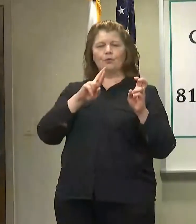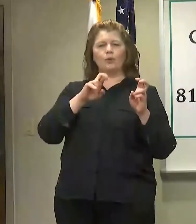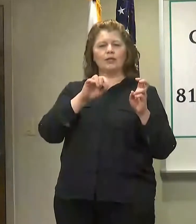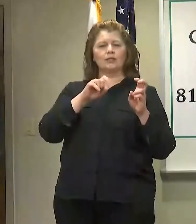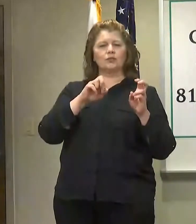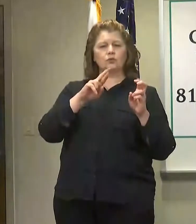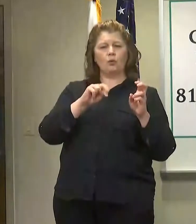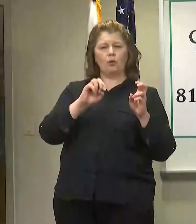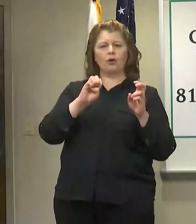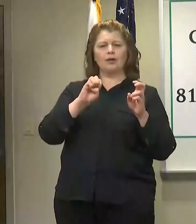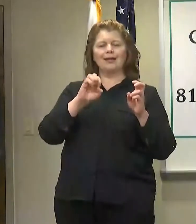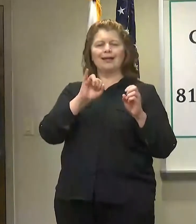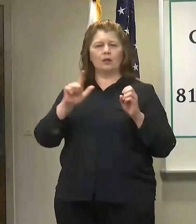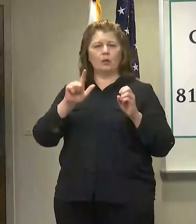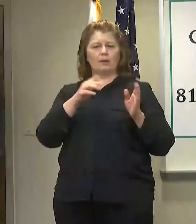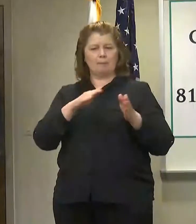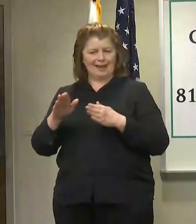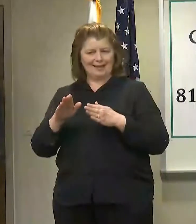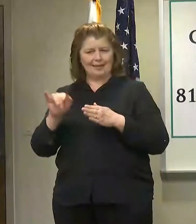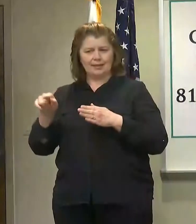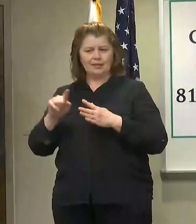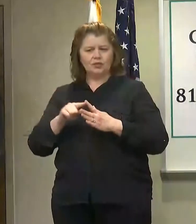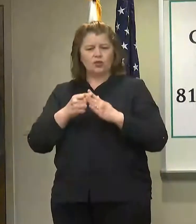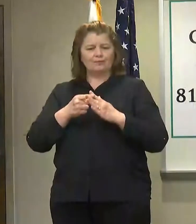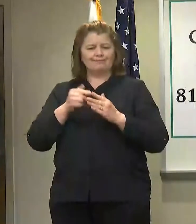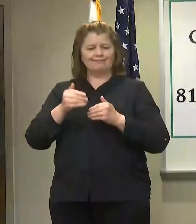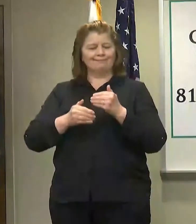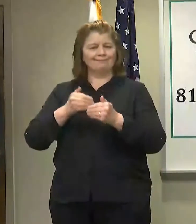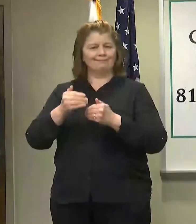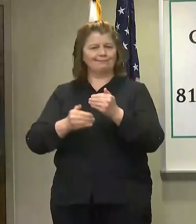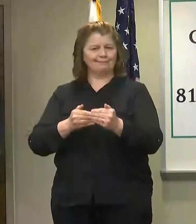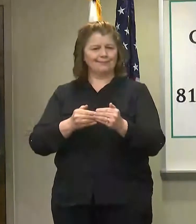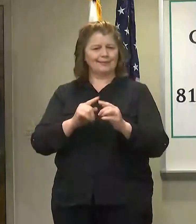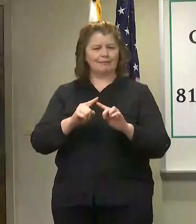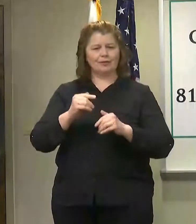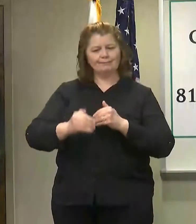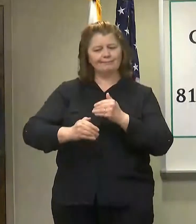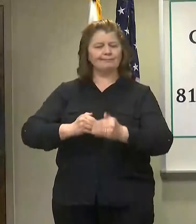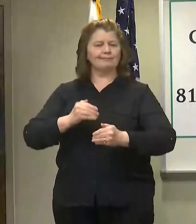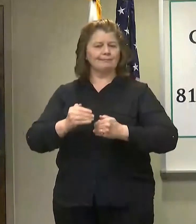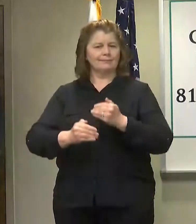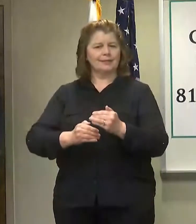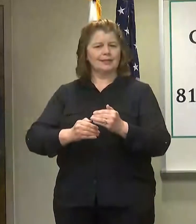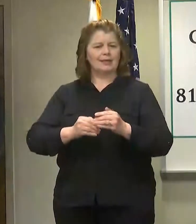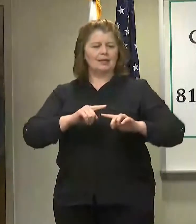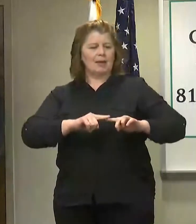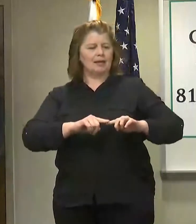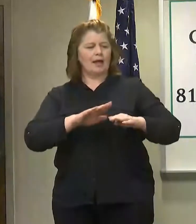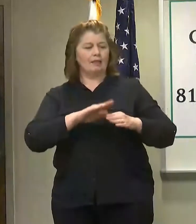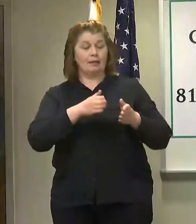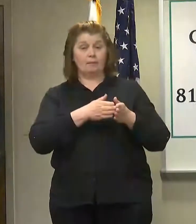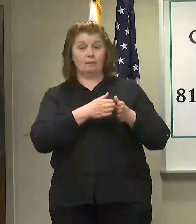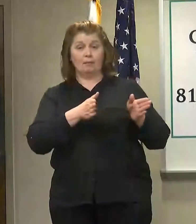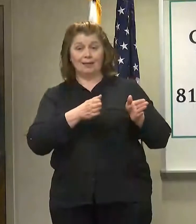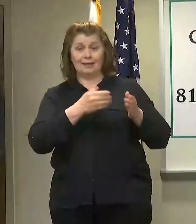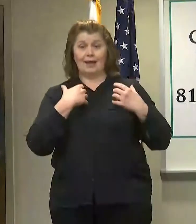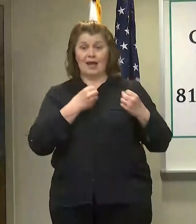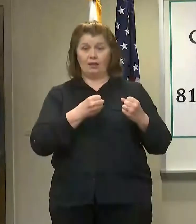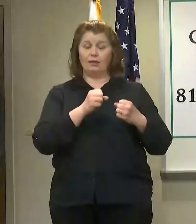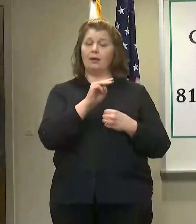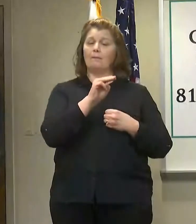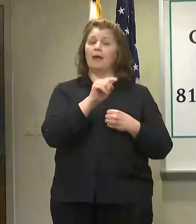a phased-in approach to restore Illinois based on public health metrics. So I wanted to go over some briefing on what those public health